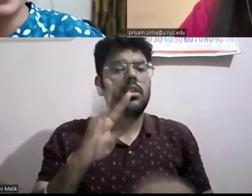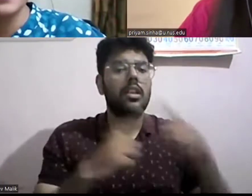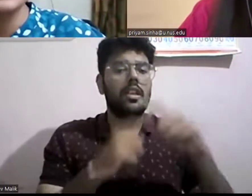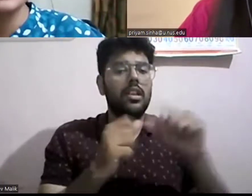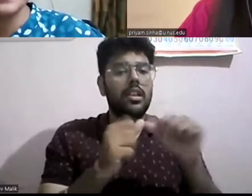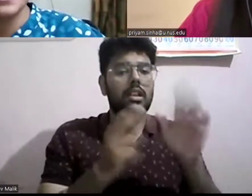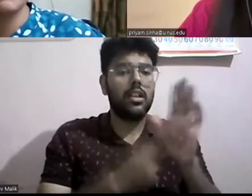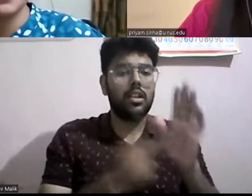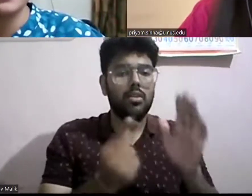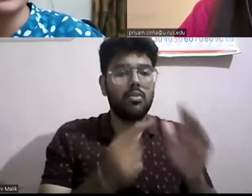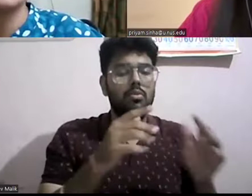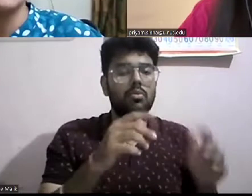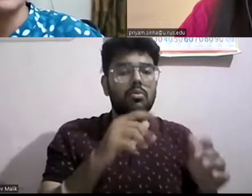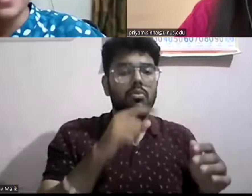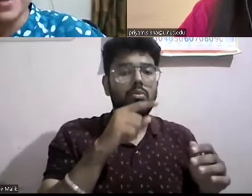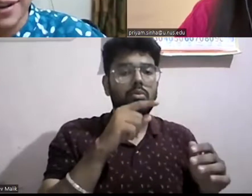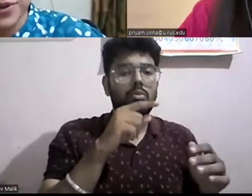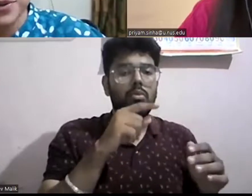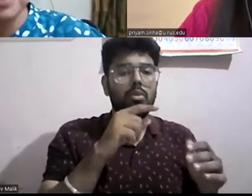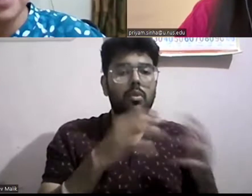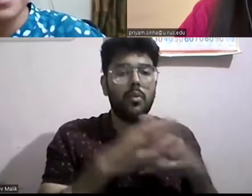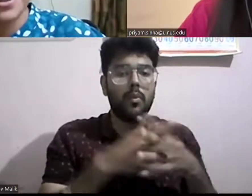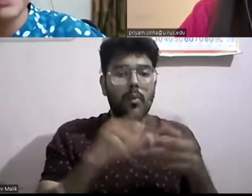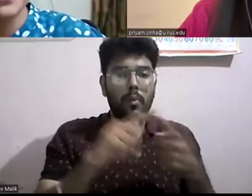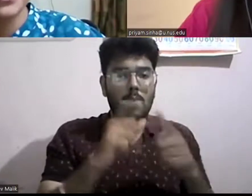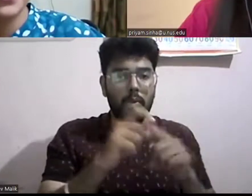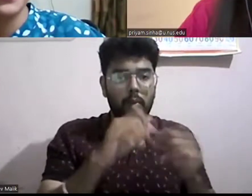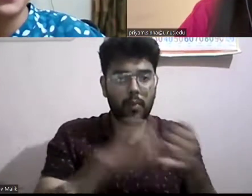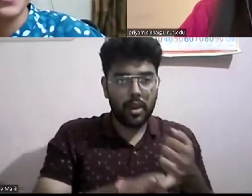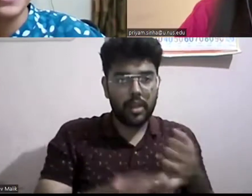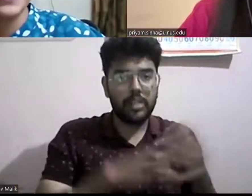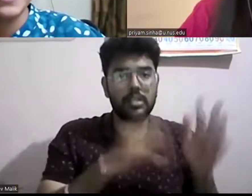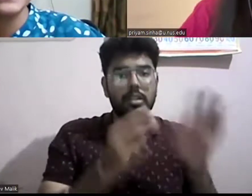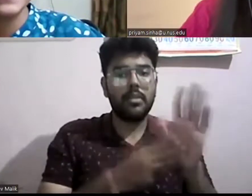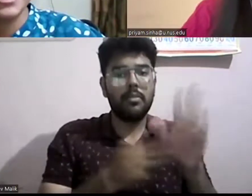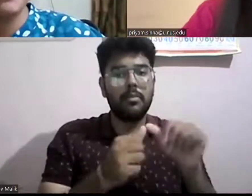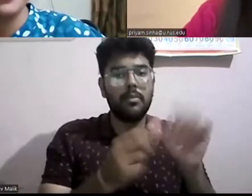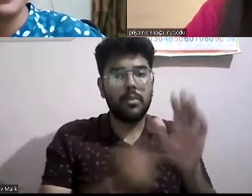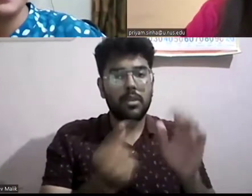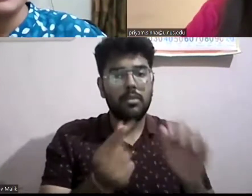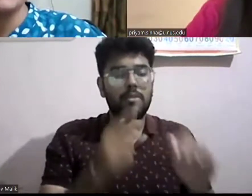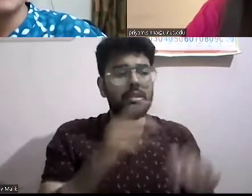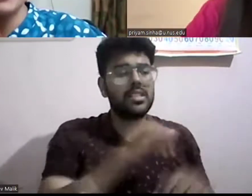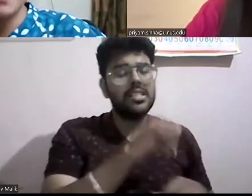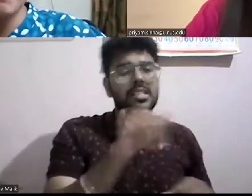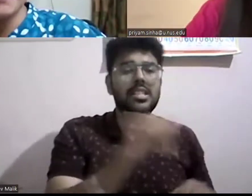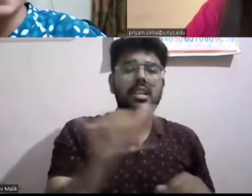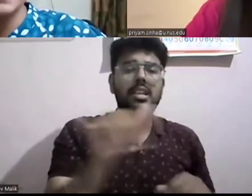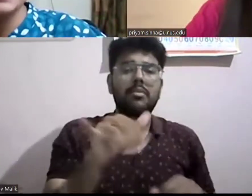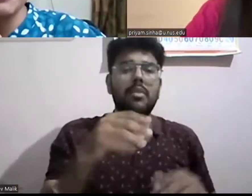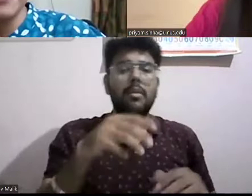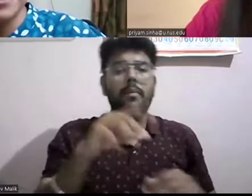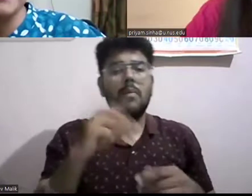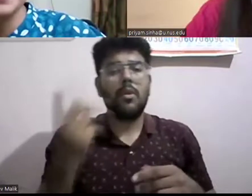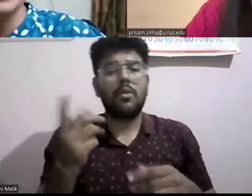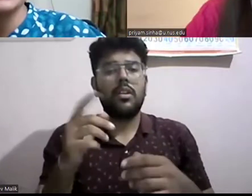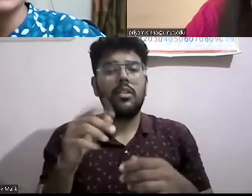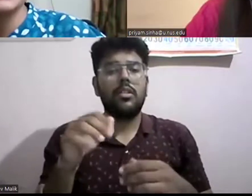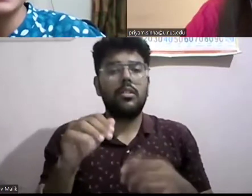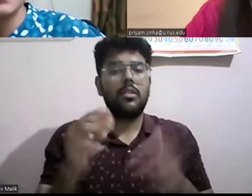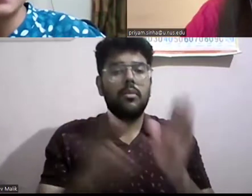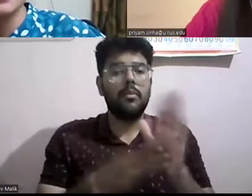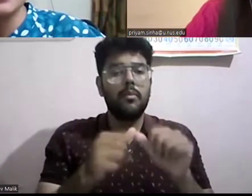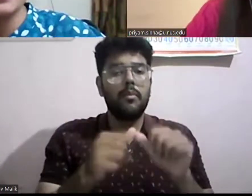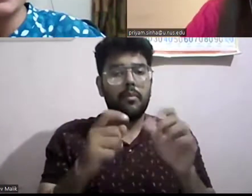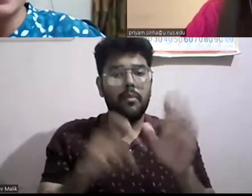gets released the same year, and Margarita with the Straw also gets released the same year. So when you are making the films and